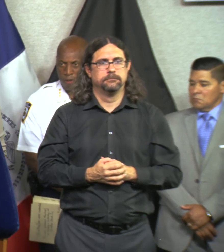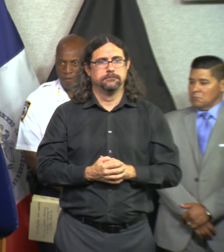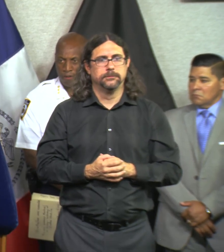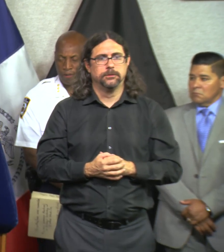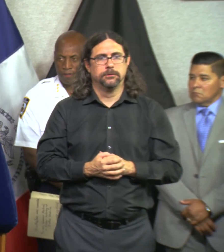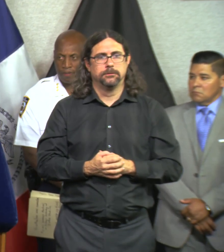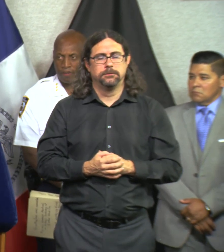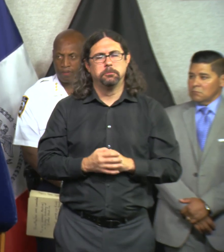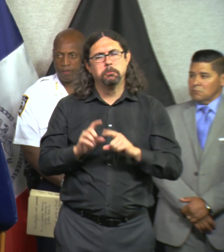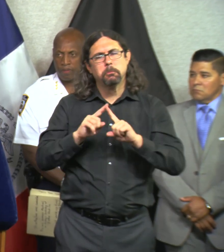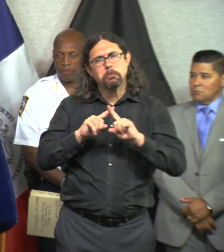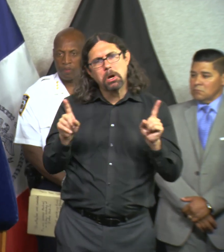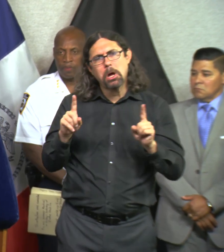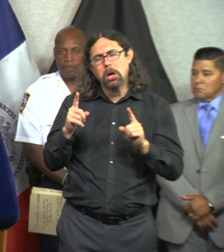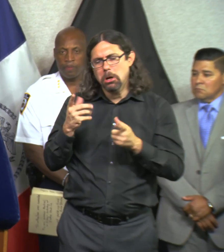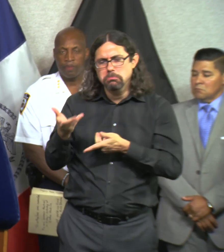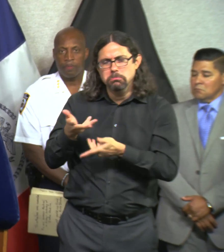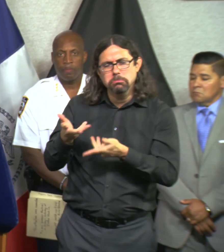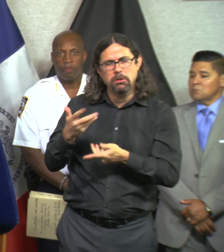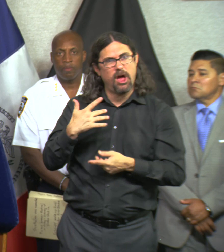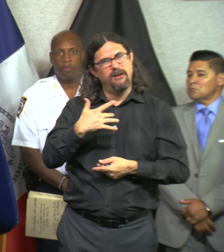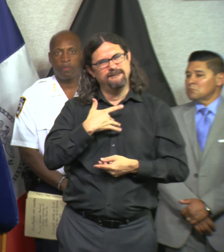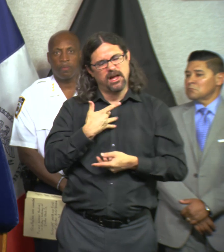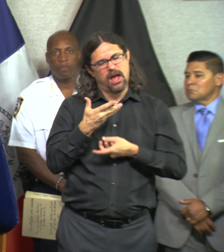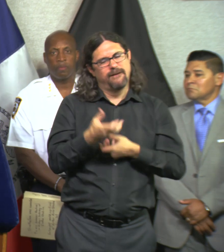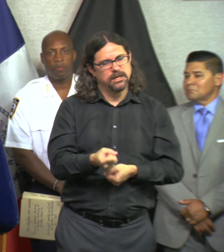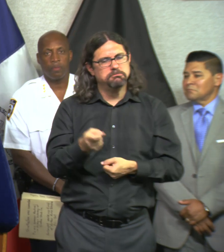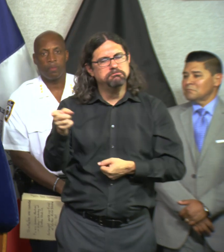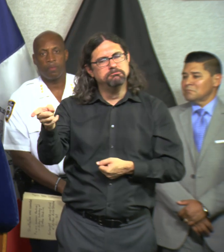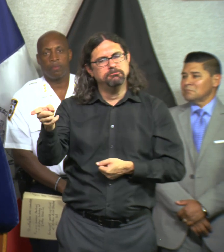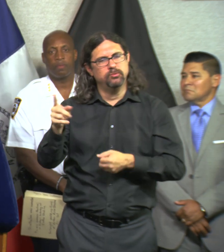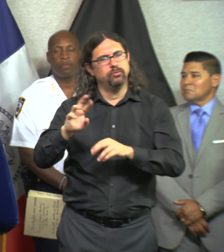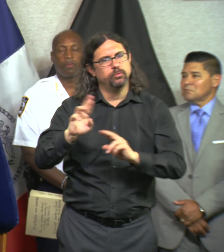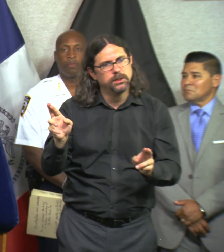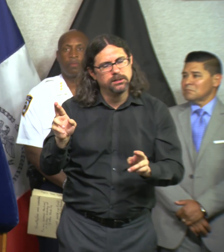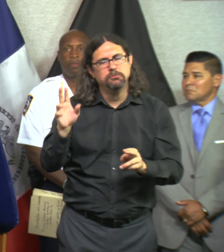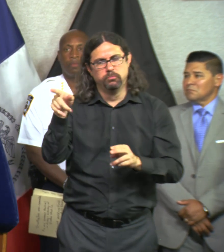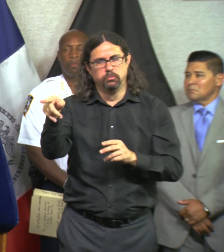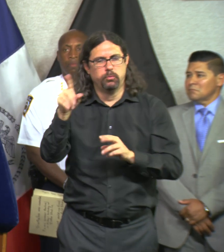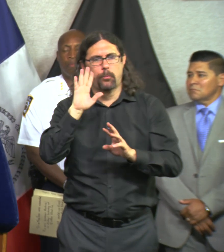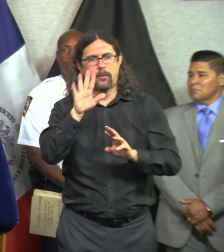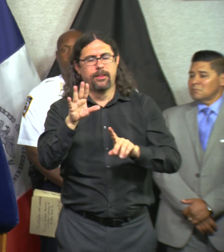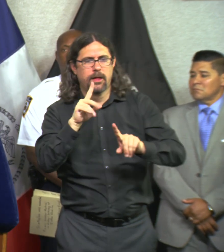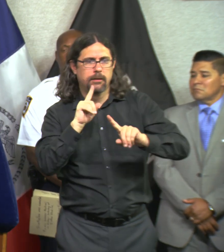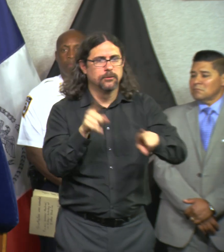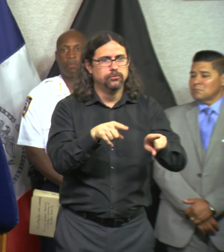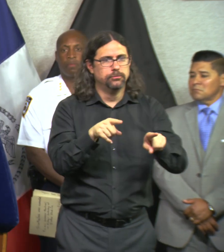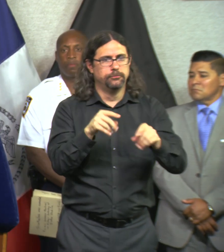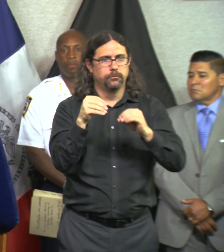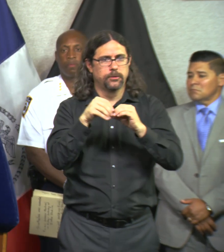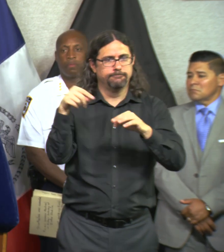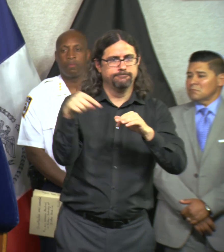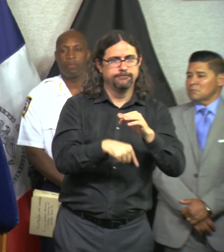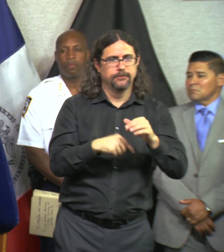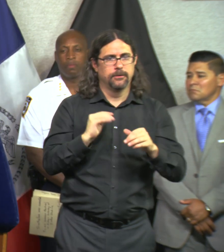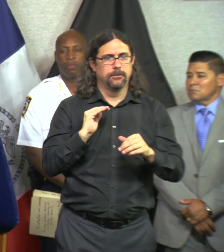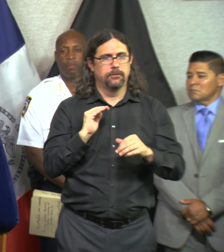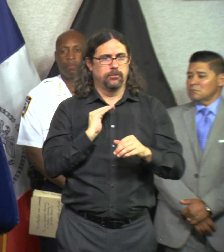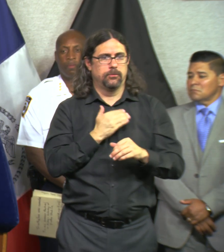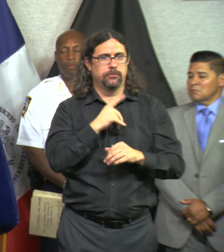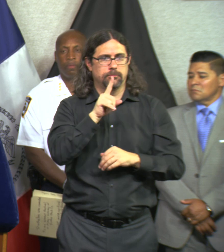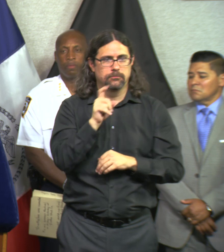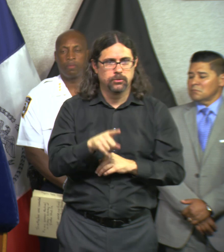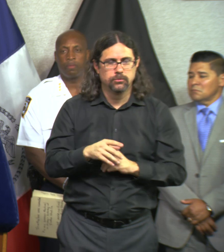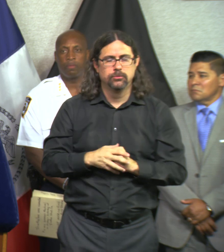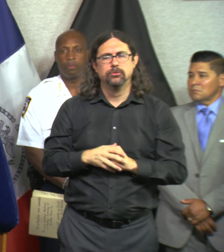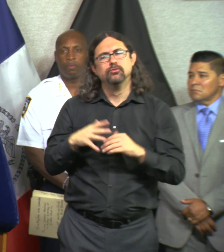Yes, so even leading up today, we were in continuous communication with Con Ed. We had daily phone calls with them in the morning and in the evening.